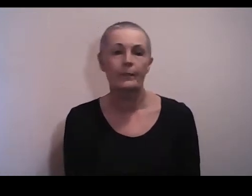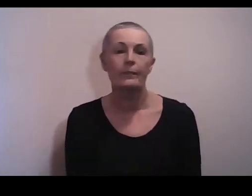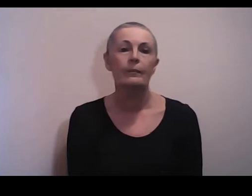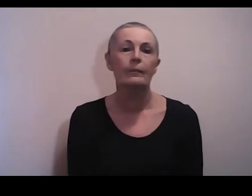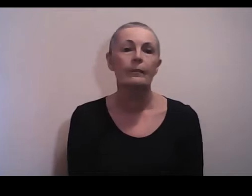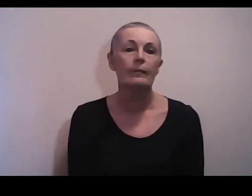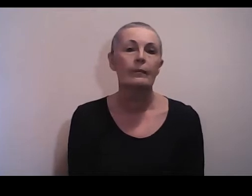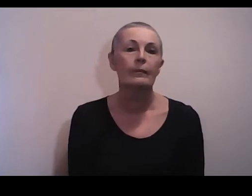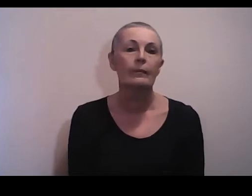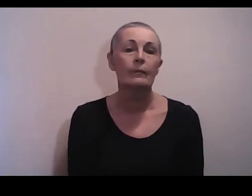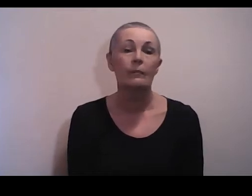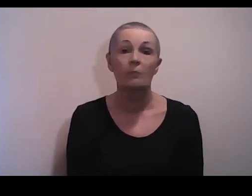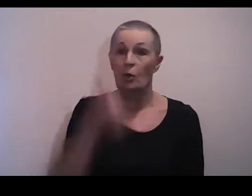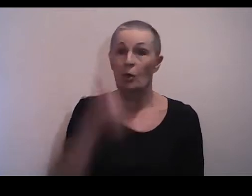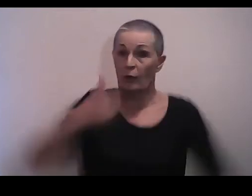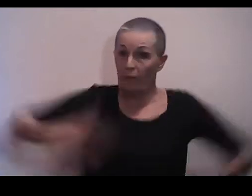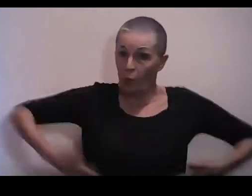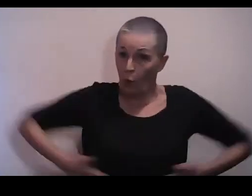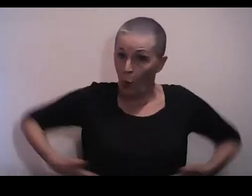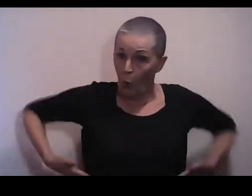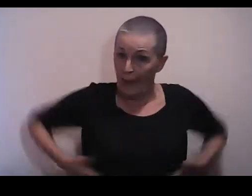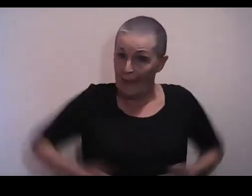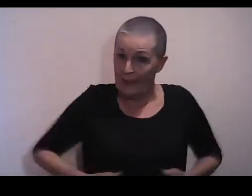This is also good for the waist.